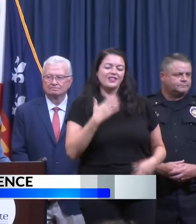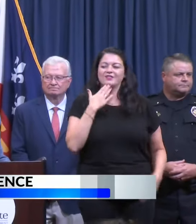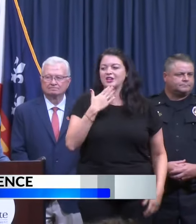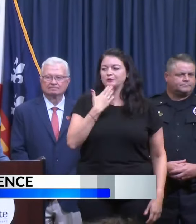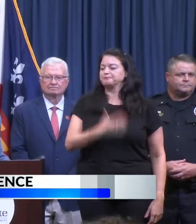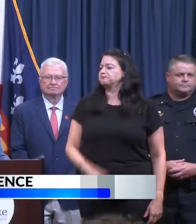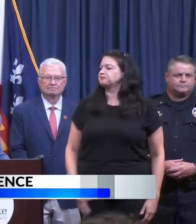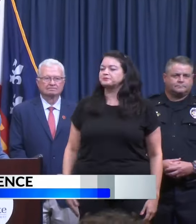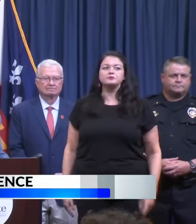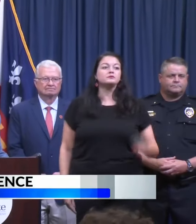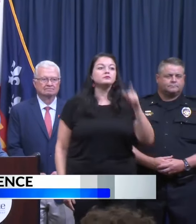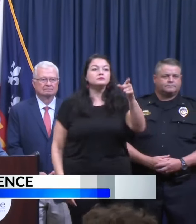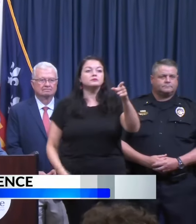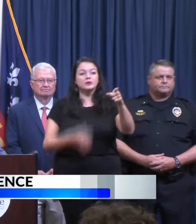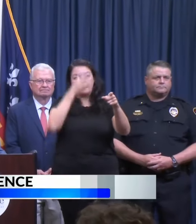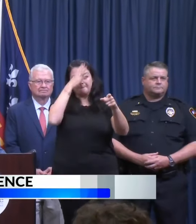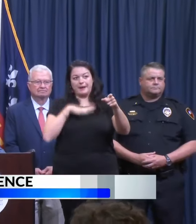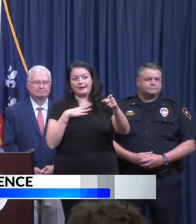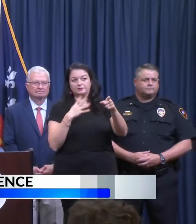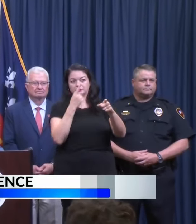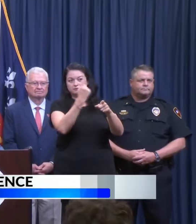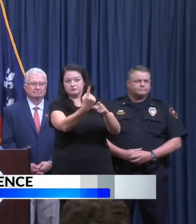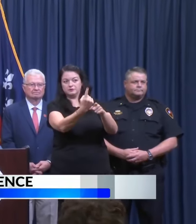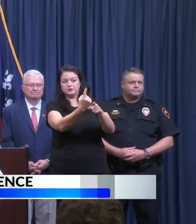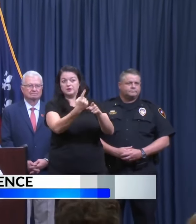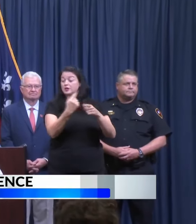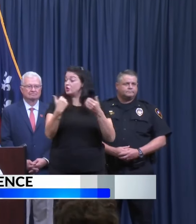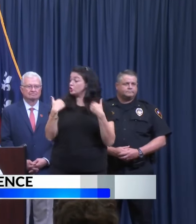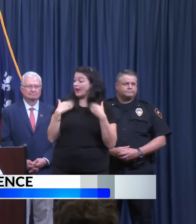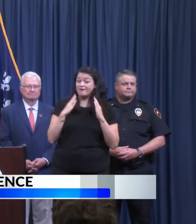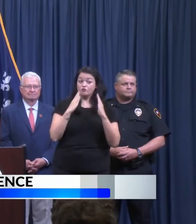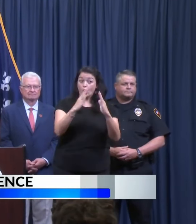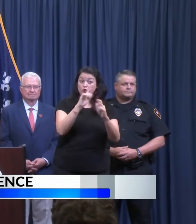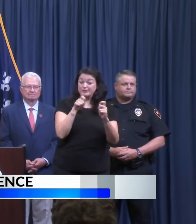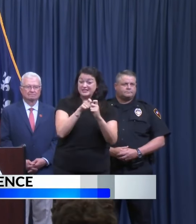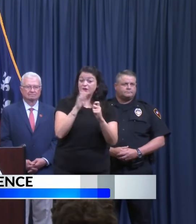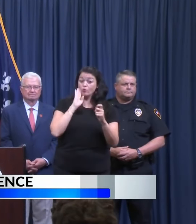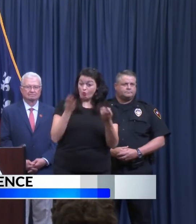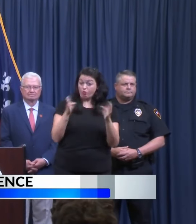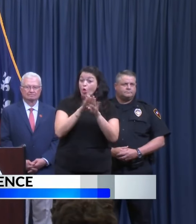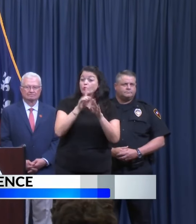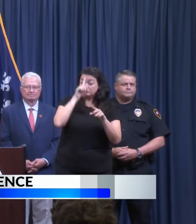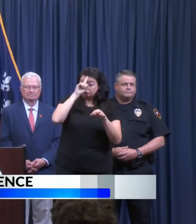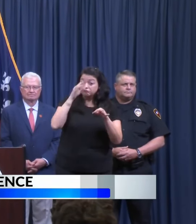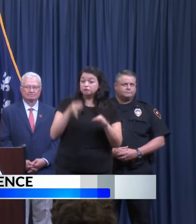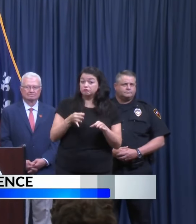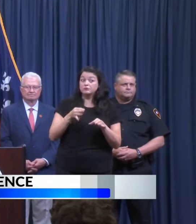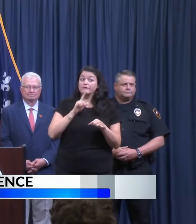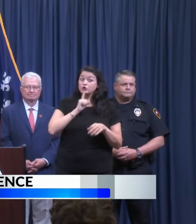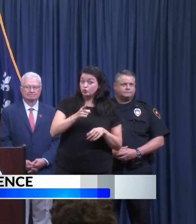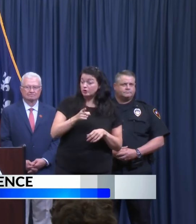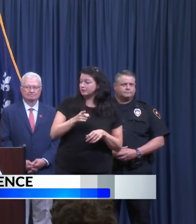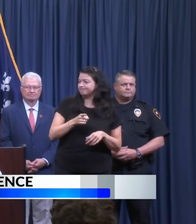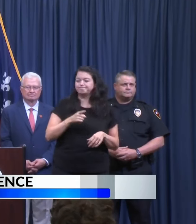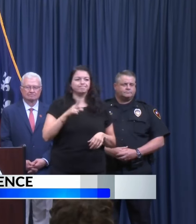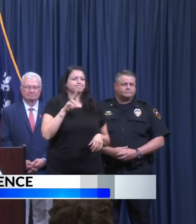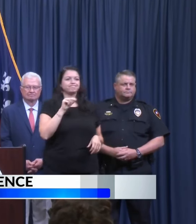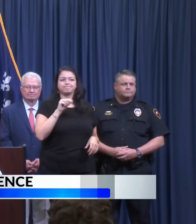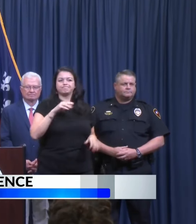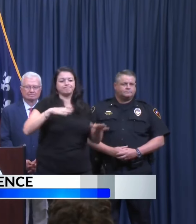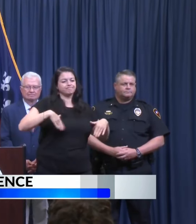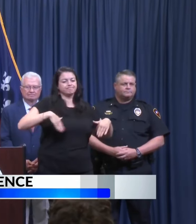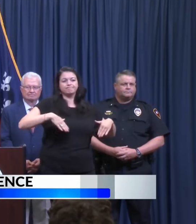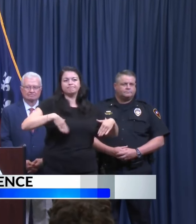Thank you. Do you have any specific roads that you're going to close prior to the storm that you're doing right now? So not at this